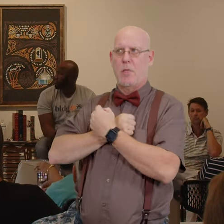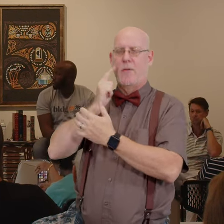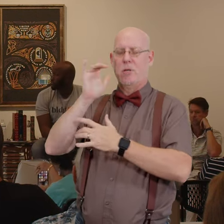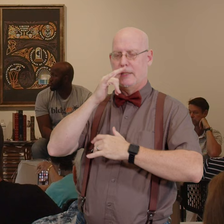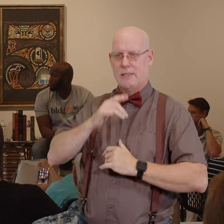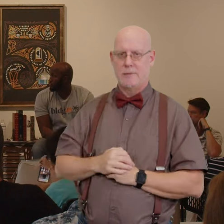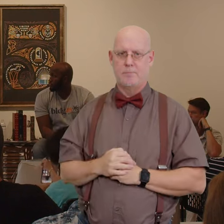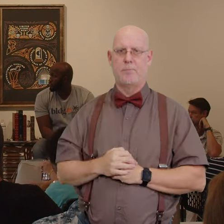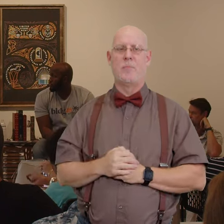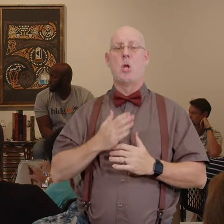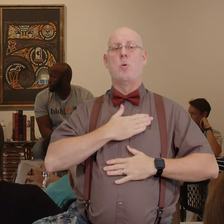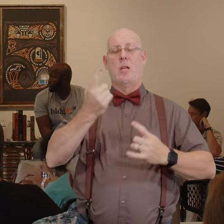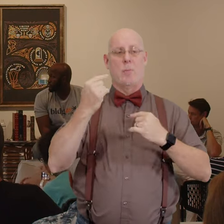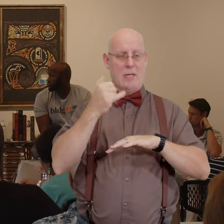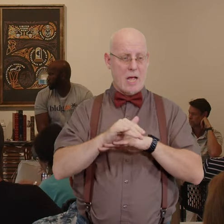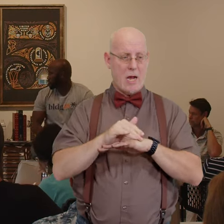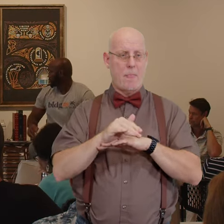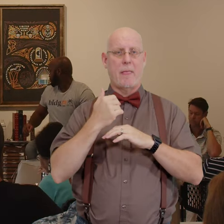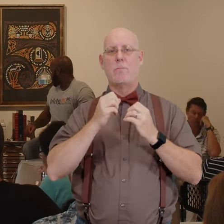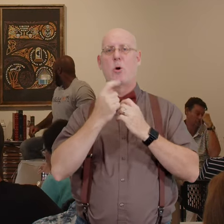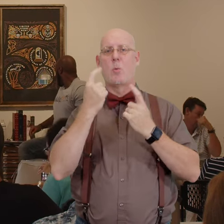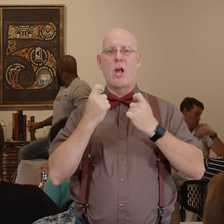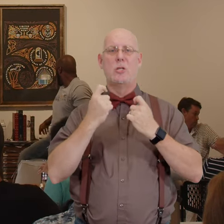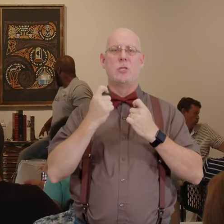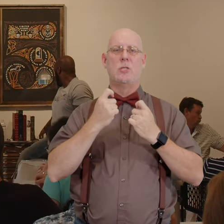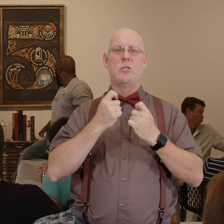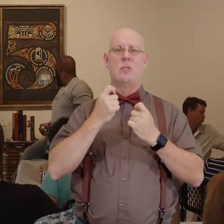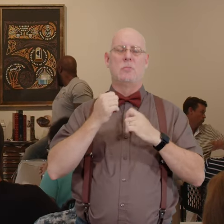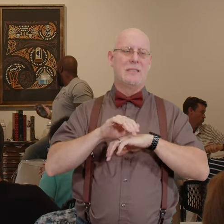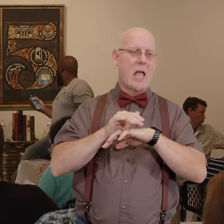love for his kids. Appreciate you guys coming tonight. If you have more questions, you can